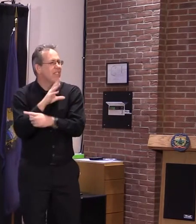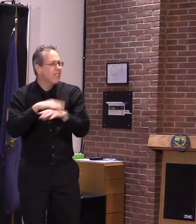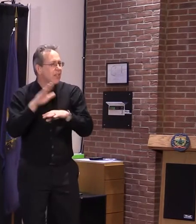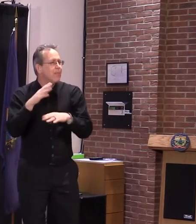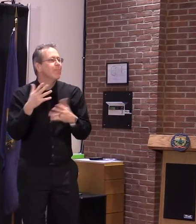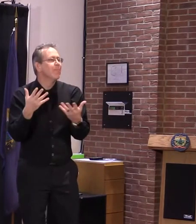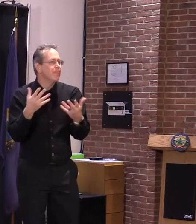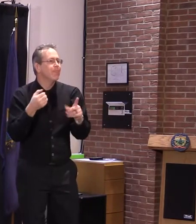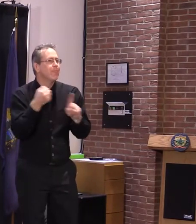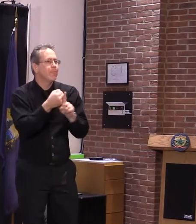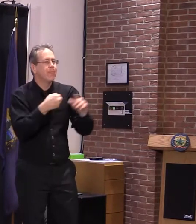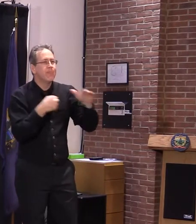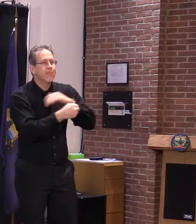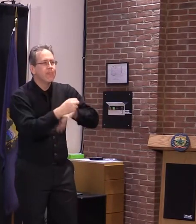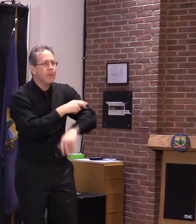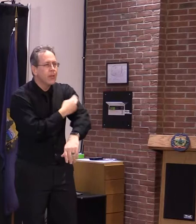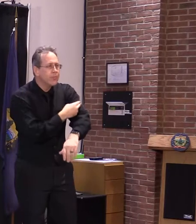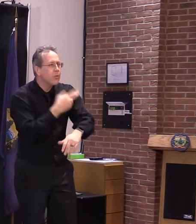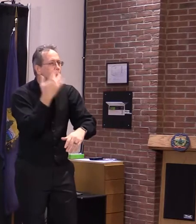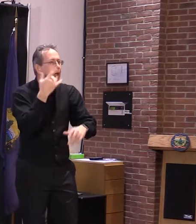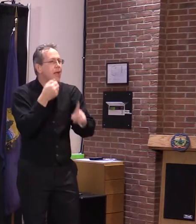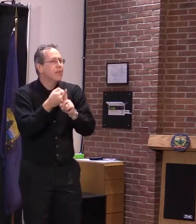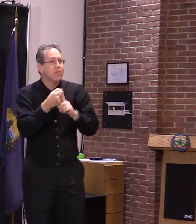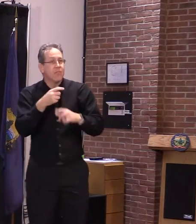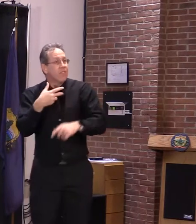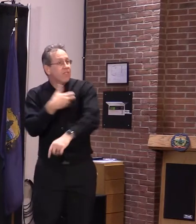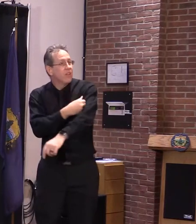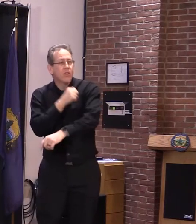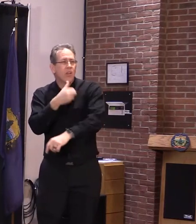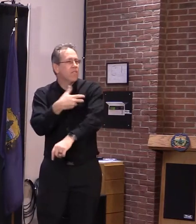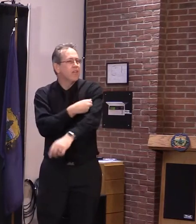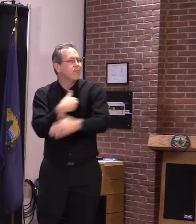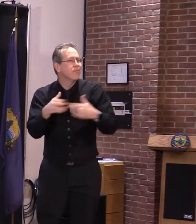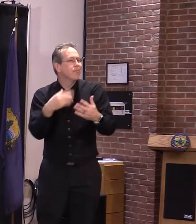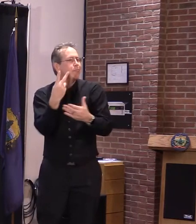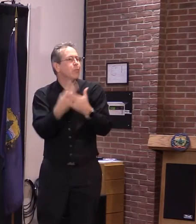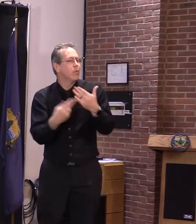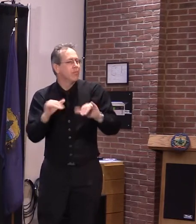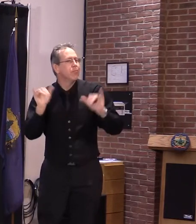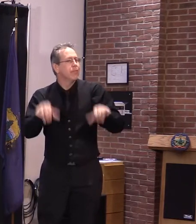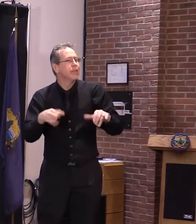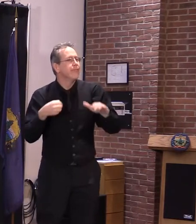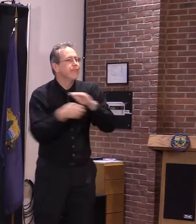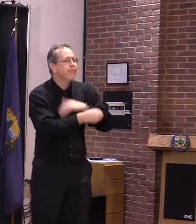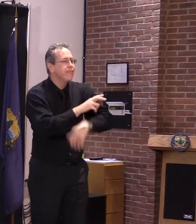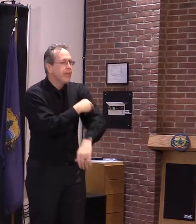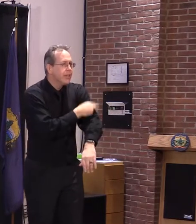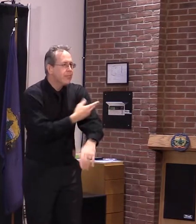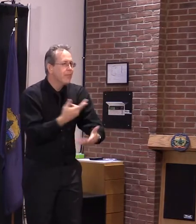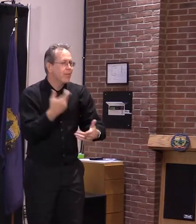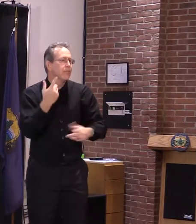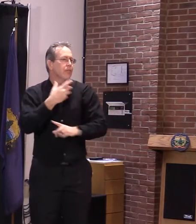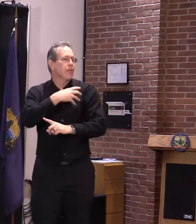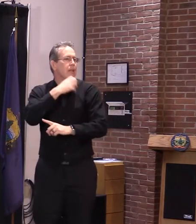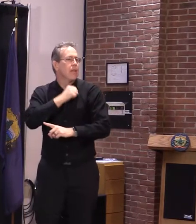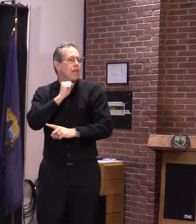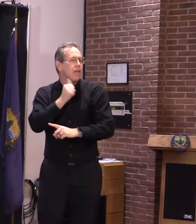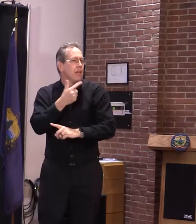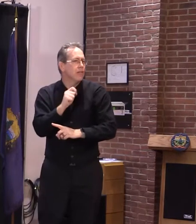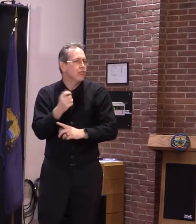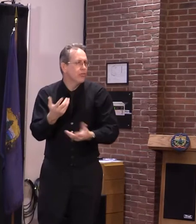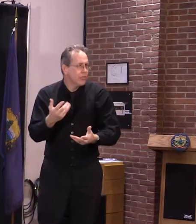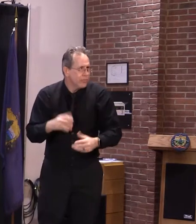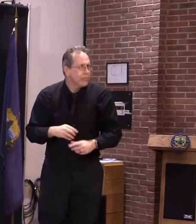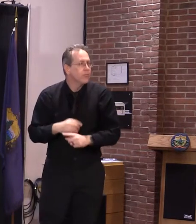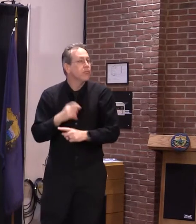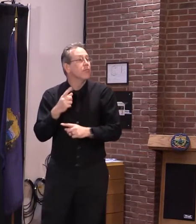in the hospital regardless of their vaccination status. It's just, you know, a fact across the board, although vaccination makes it less likely that you'll need